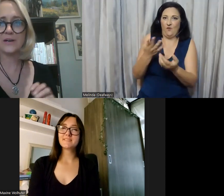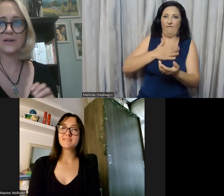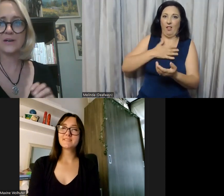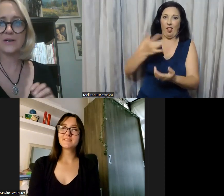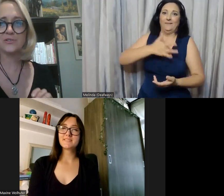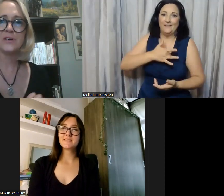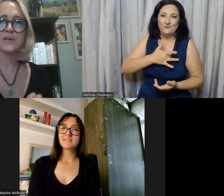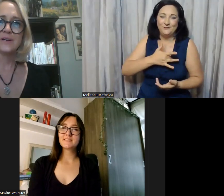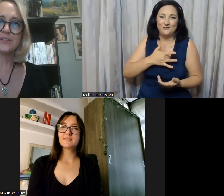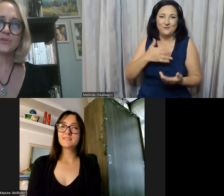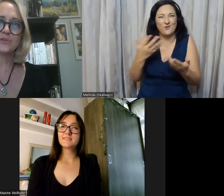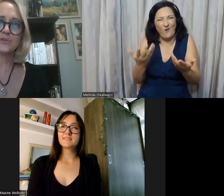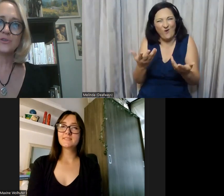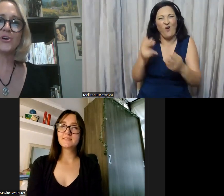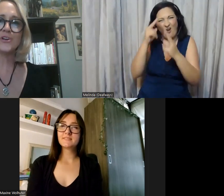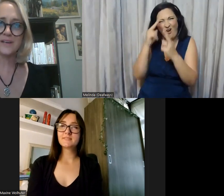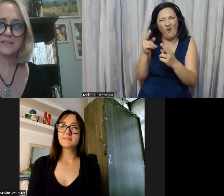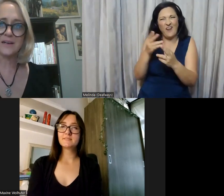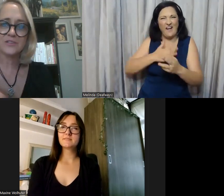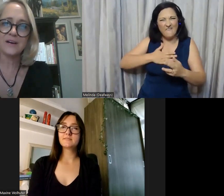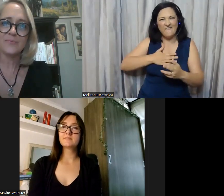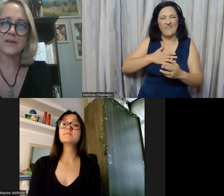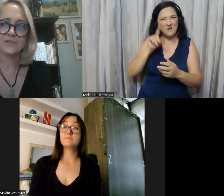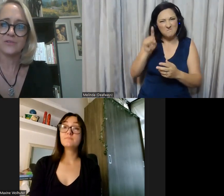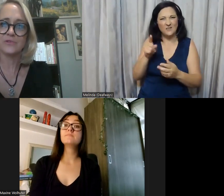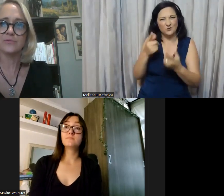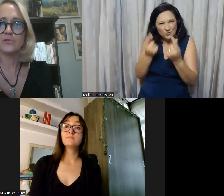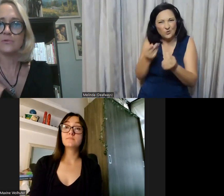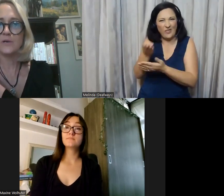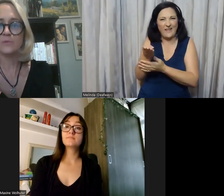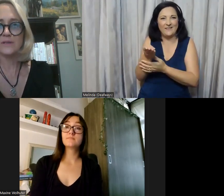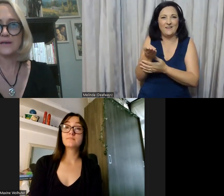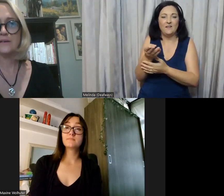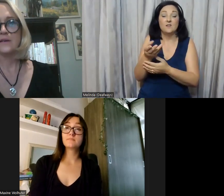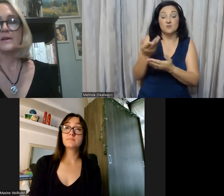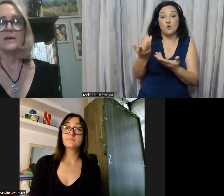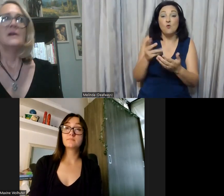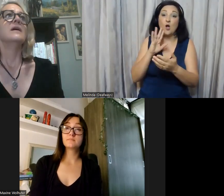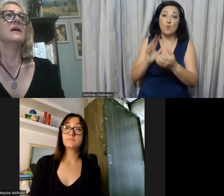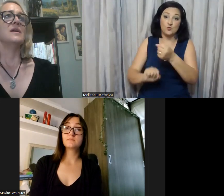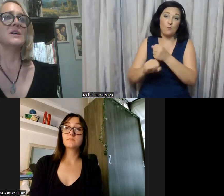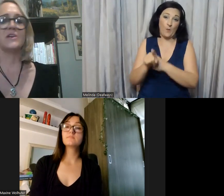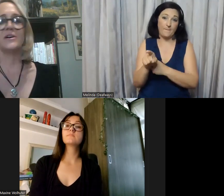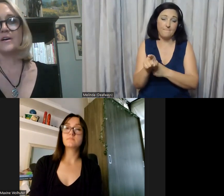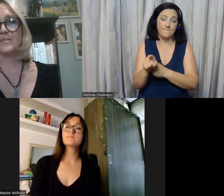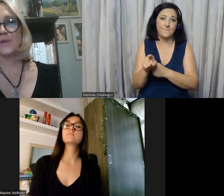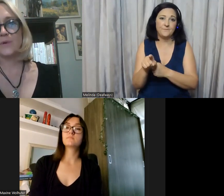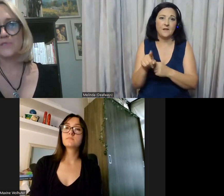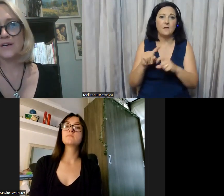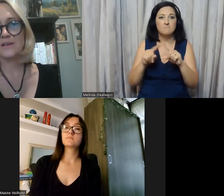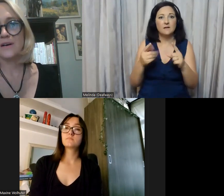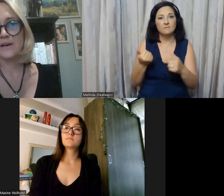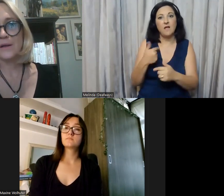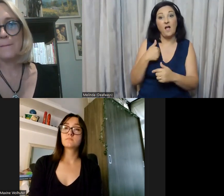to honor that, and yeah, to work with that. So I asked my